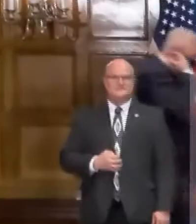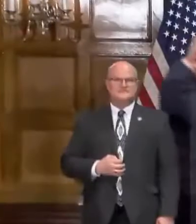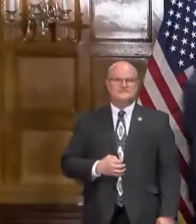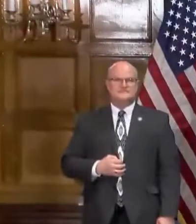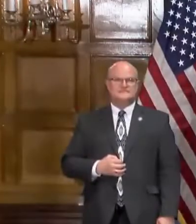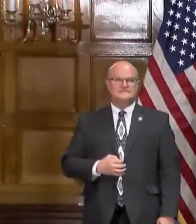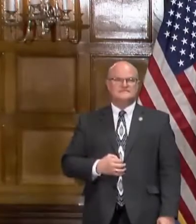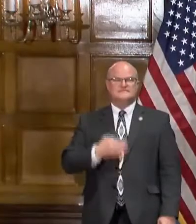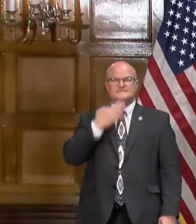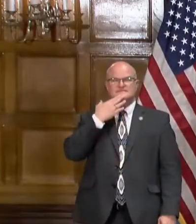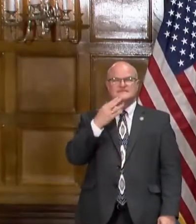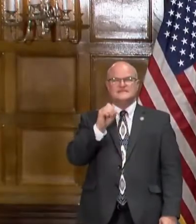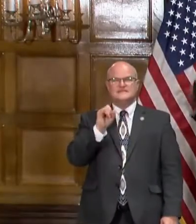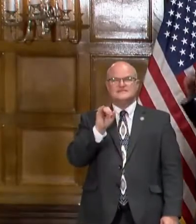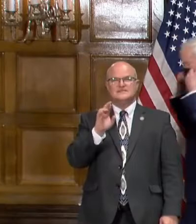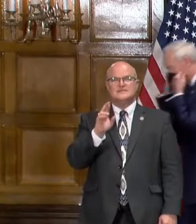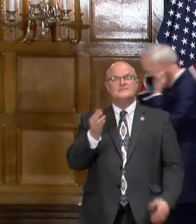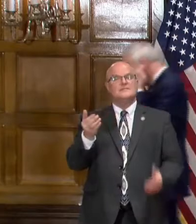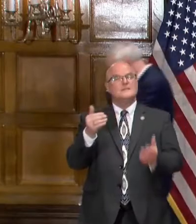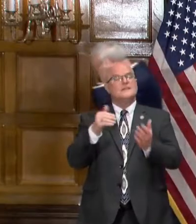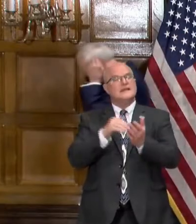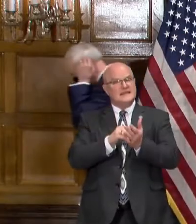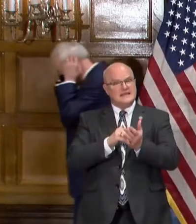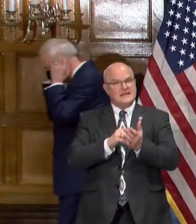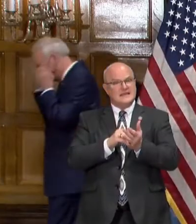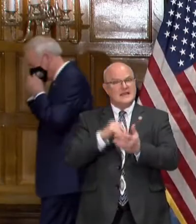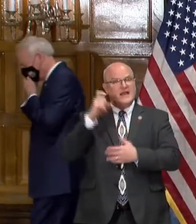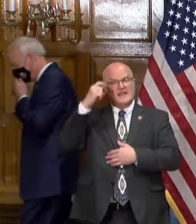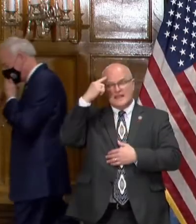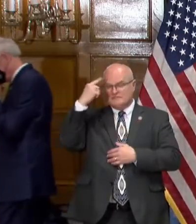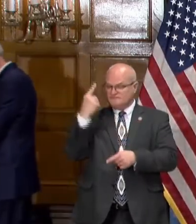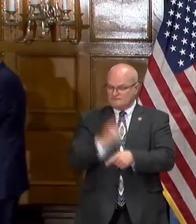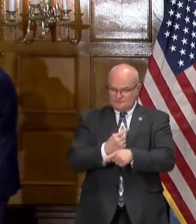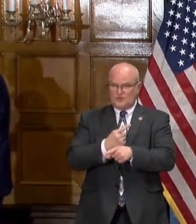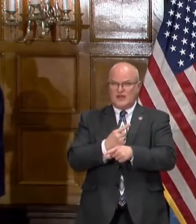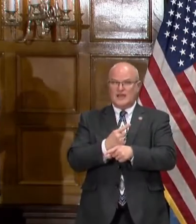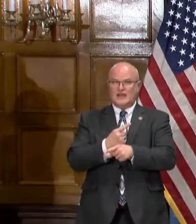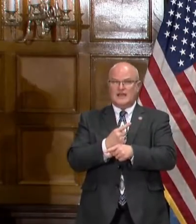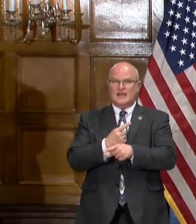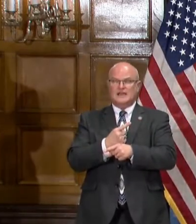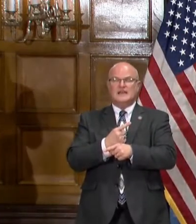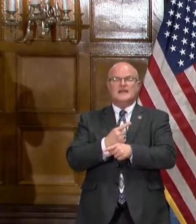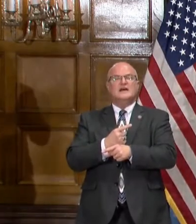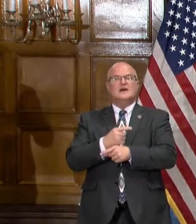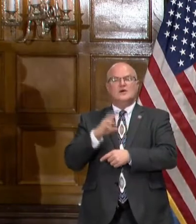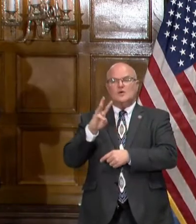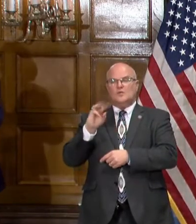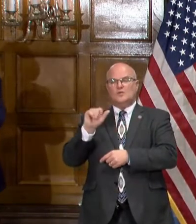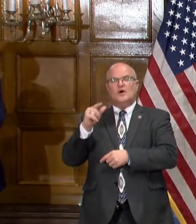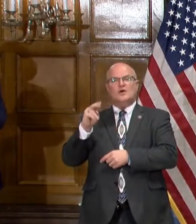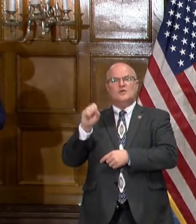Thank you, sir. So again, you know, the governor's absolutely correct. They were over allocated